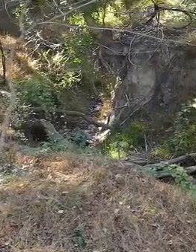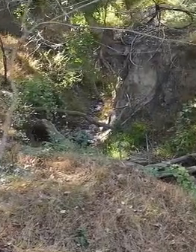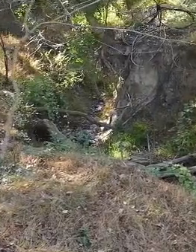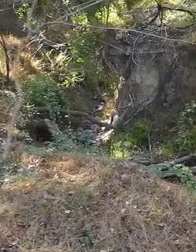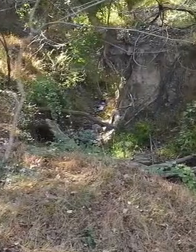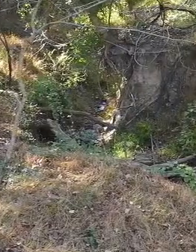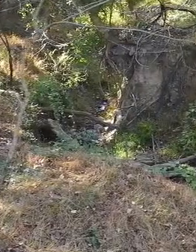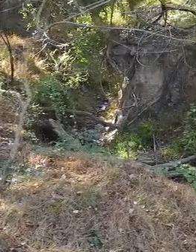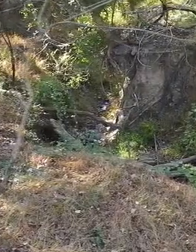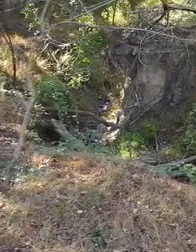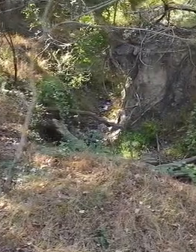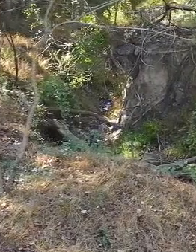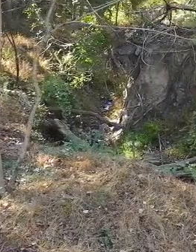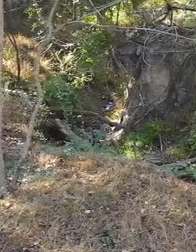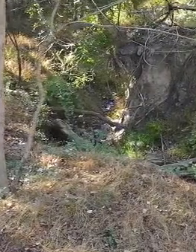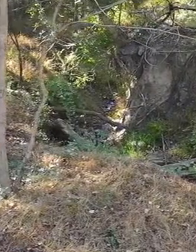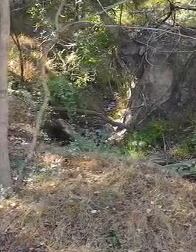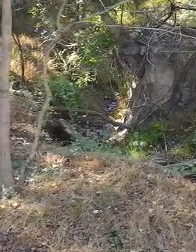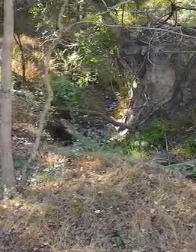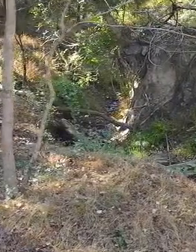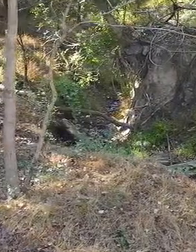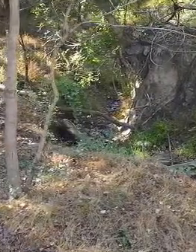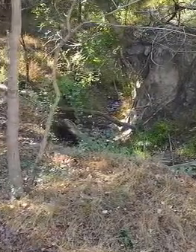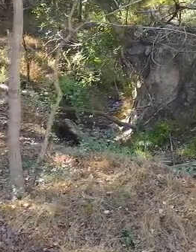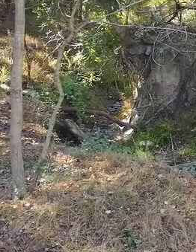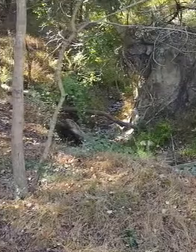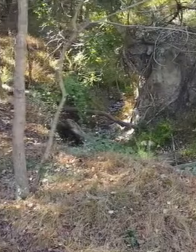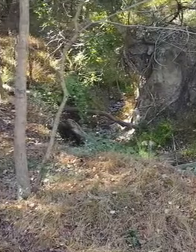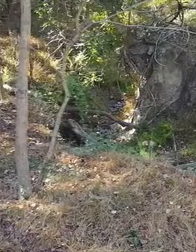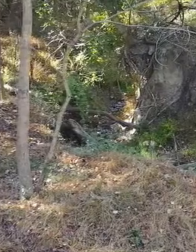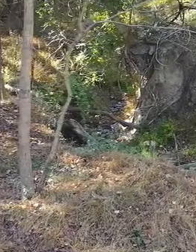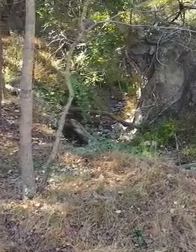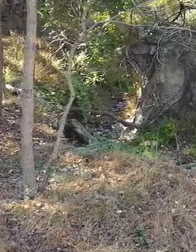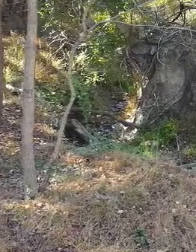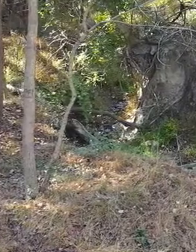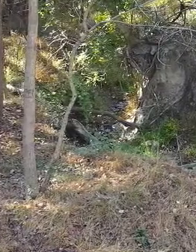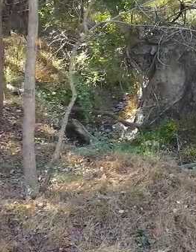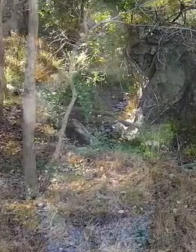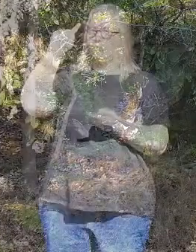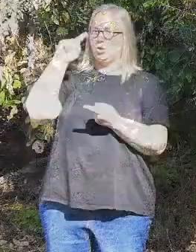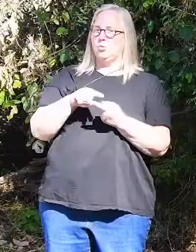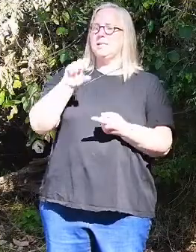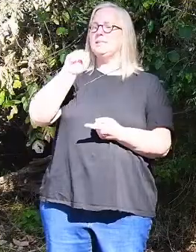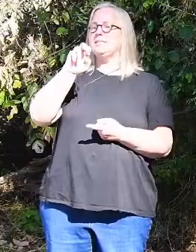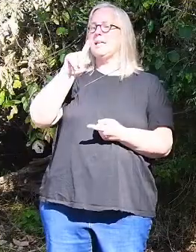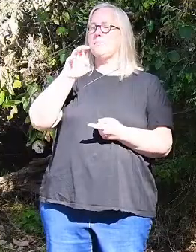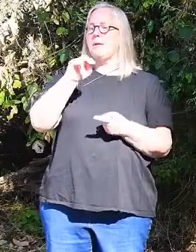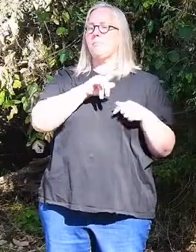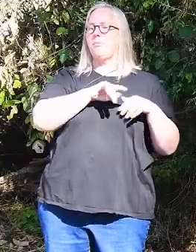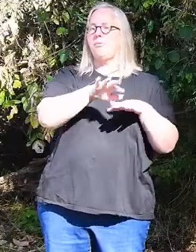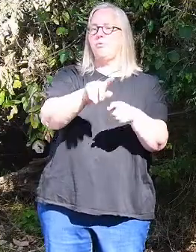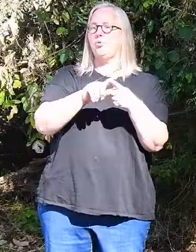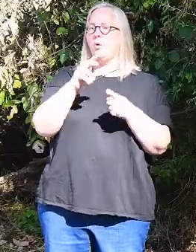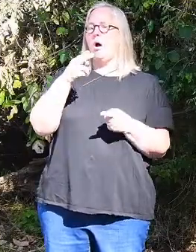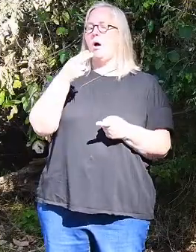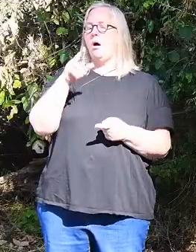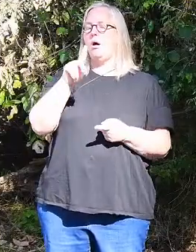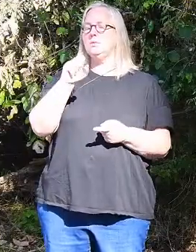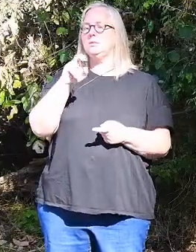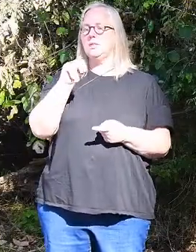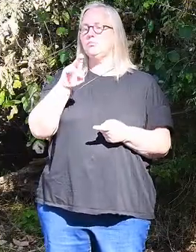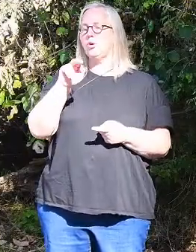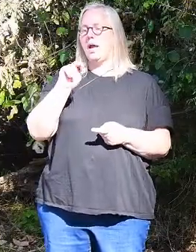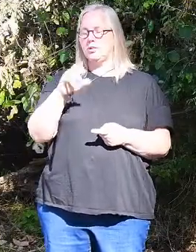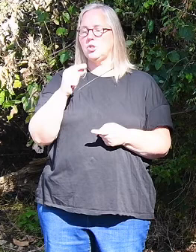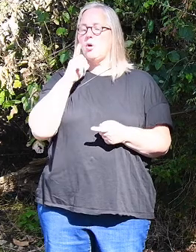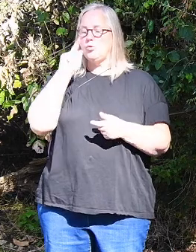F, which is over to my left, and it will reduce the sediments into Hudson Branch, reduce in-stream erosion,